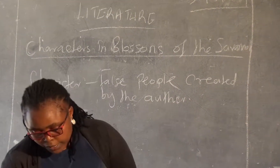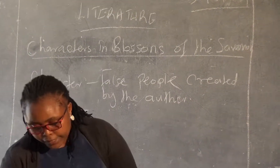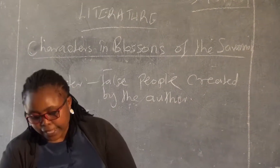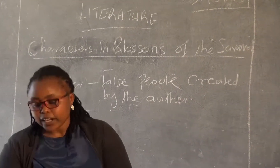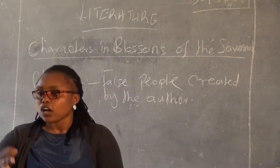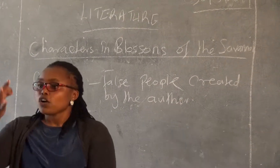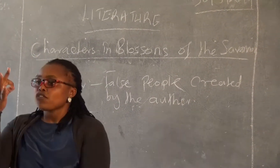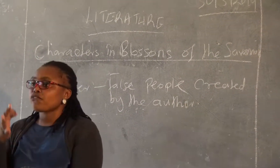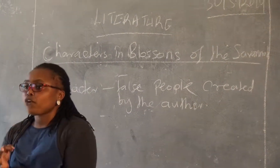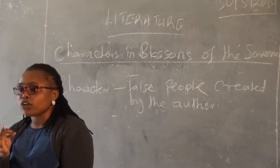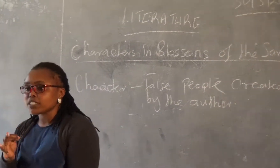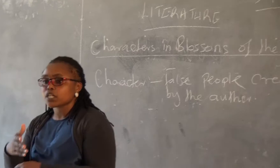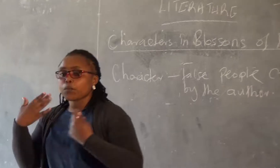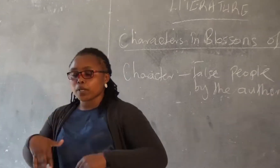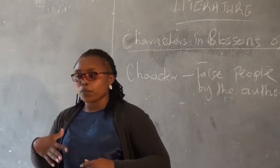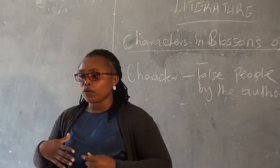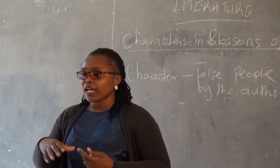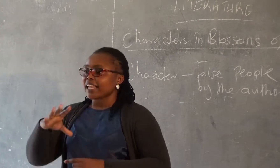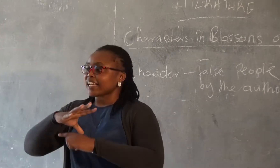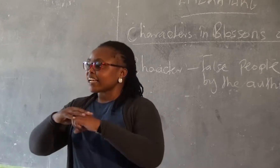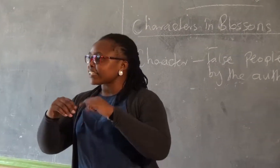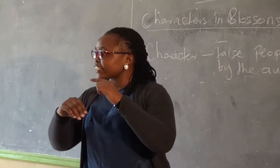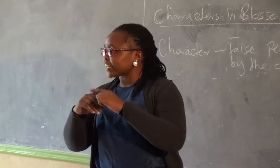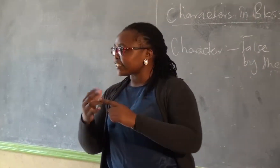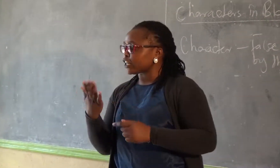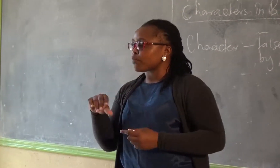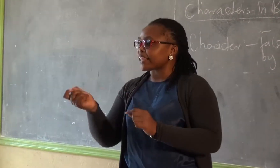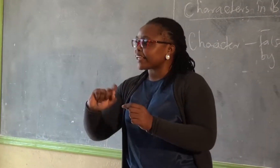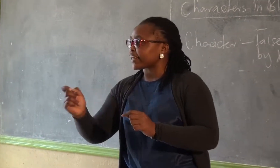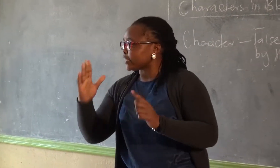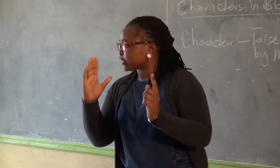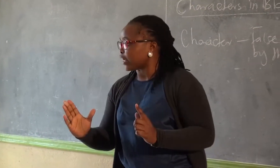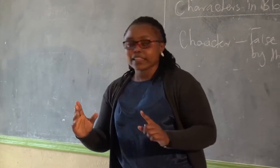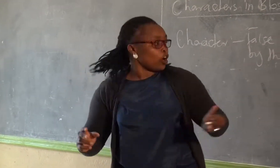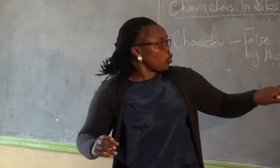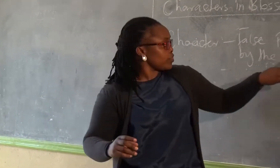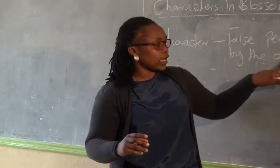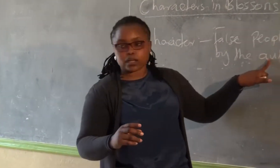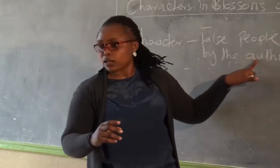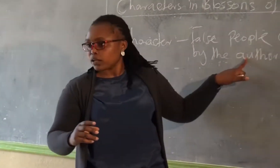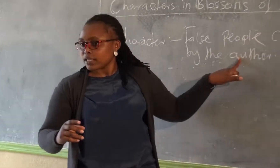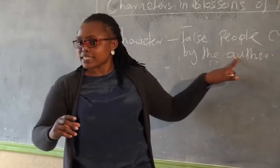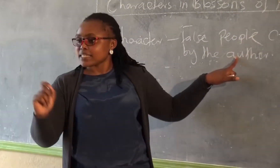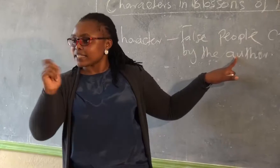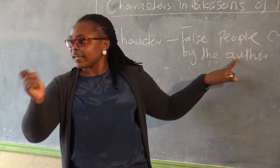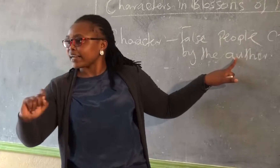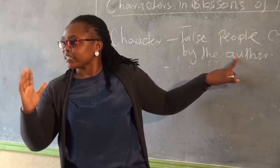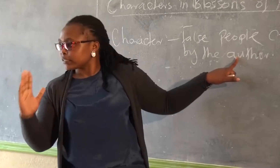They are false people that are created by the writer, the author. This is the writer.